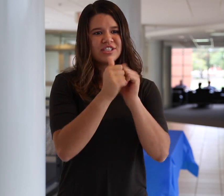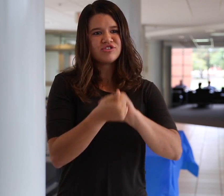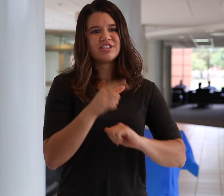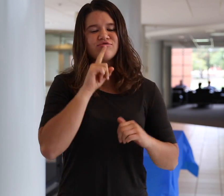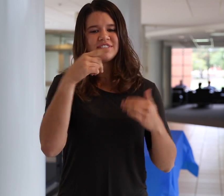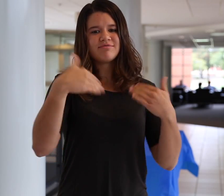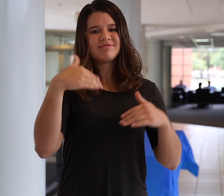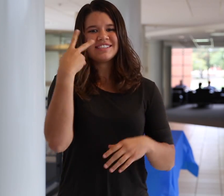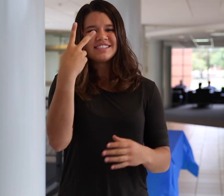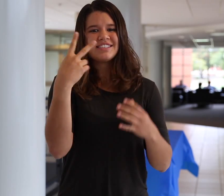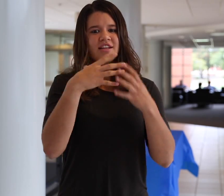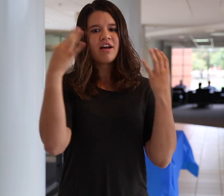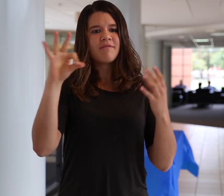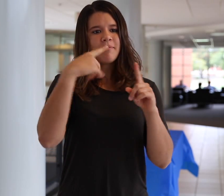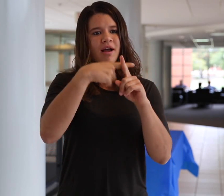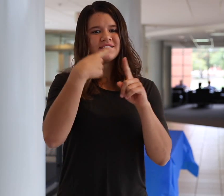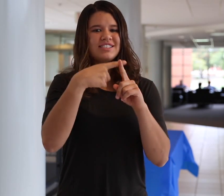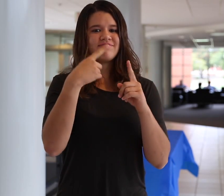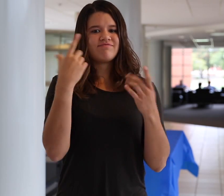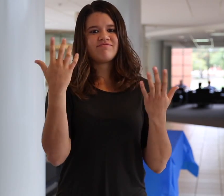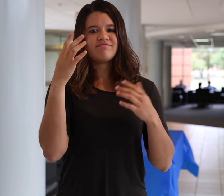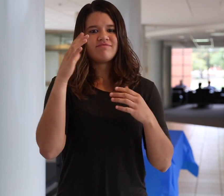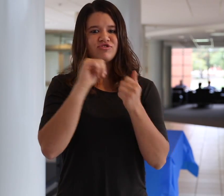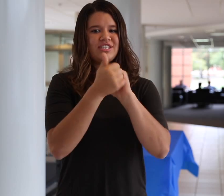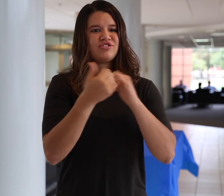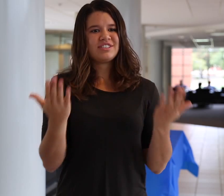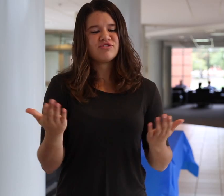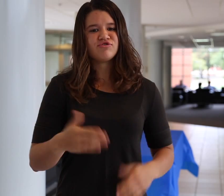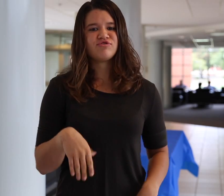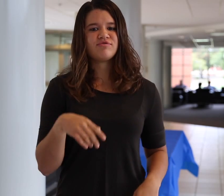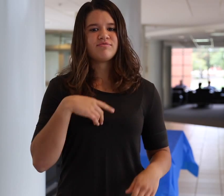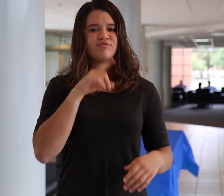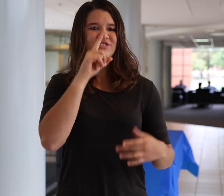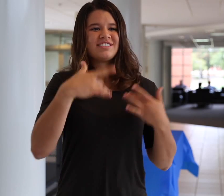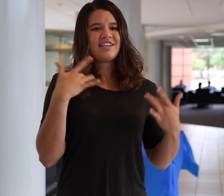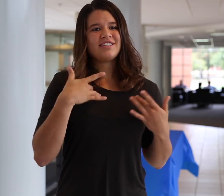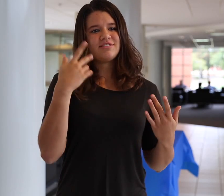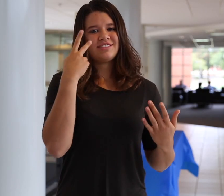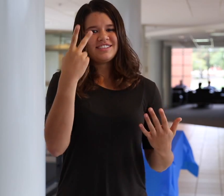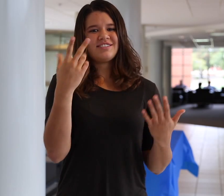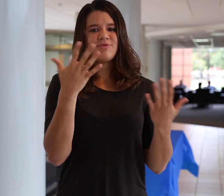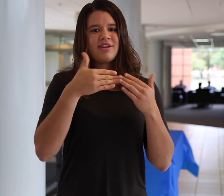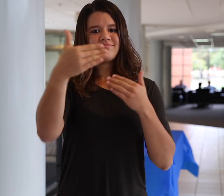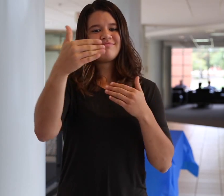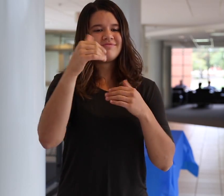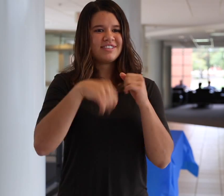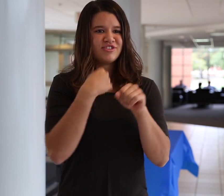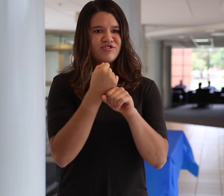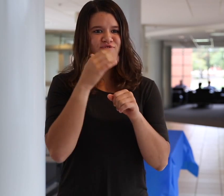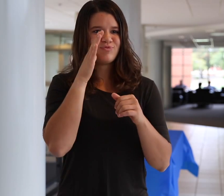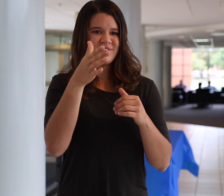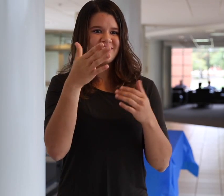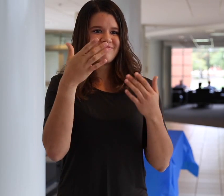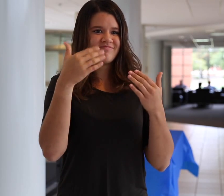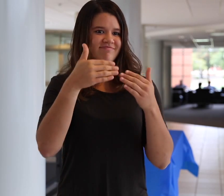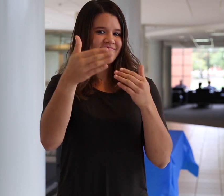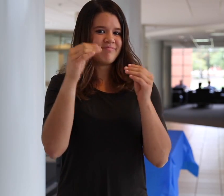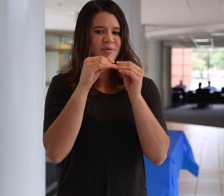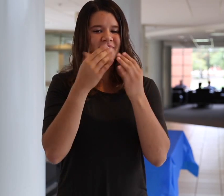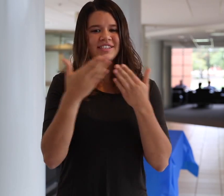the attitude and culture at Gallaudet has dramatically changed. I see a lot more kind of positive change happening on campus and it's really exciting to see that and also to look